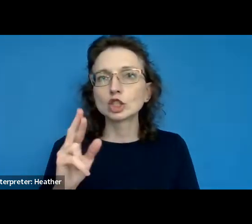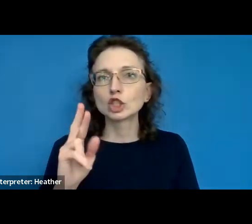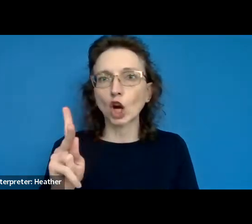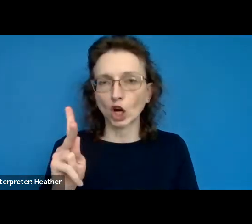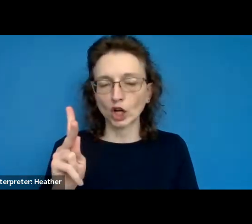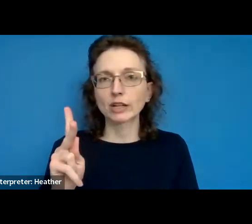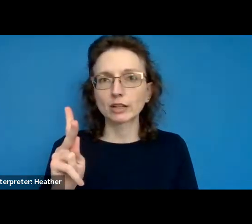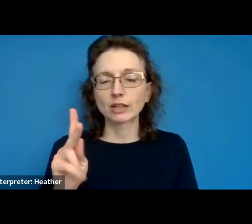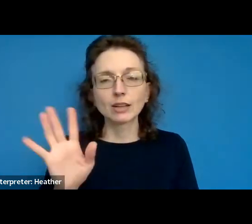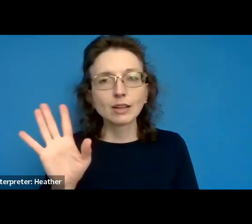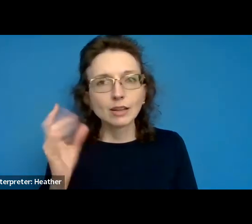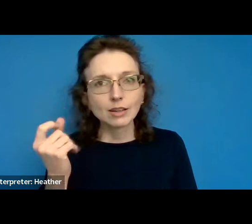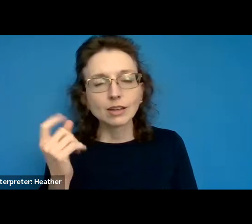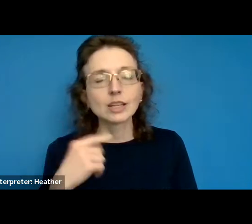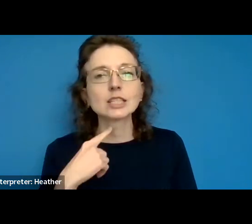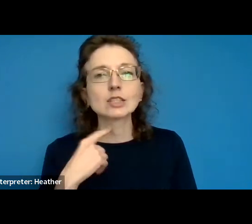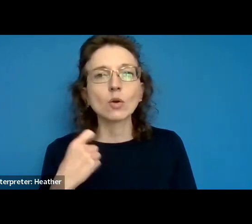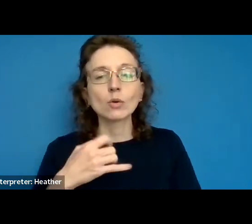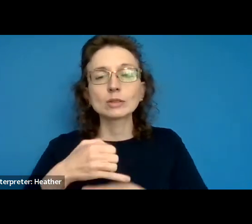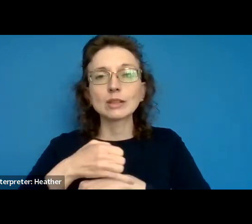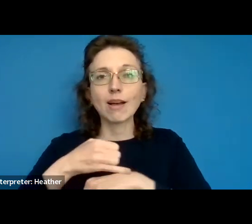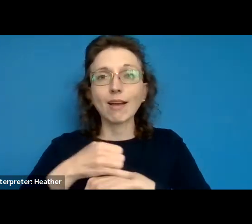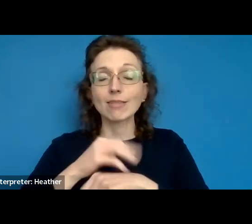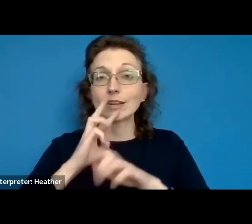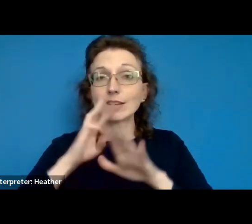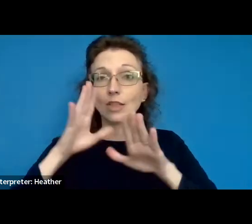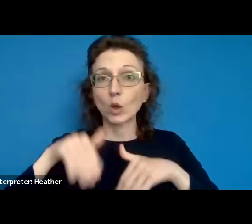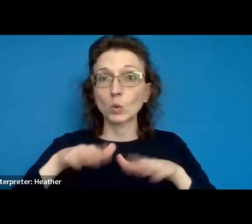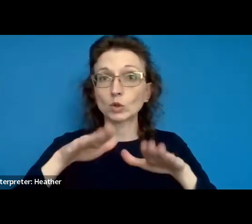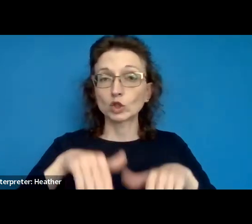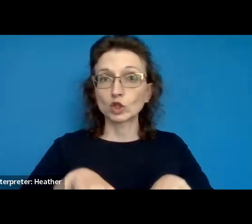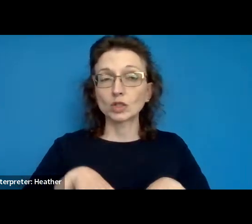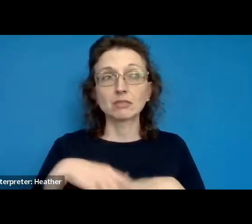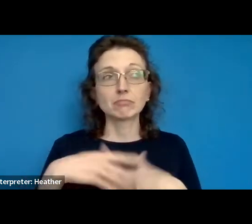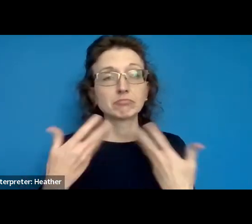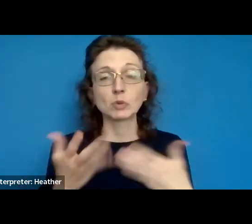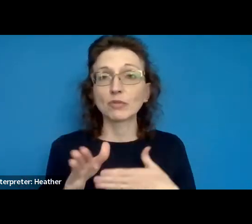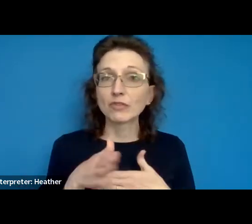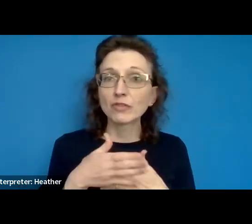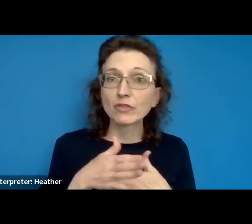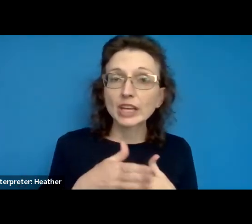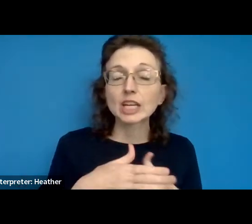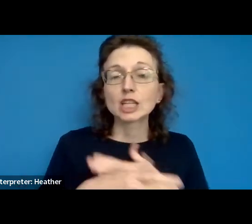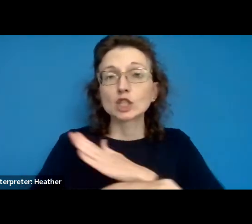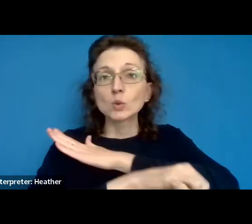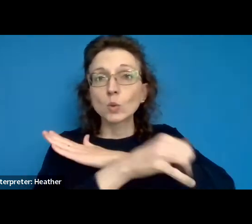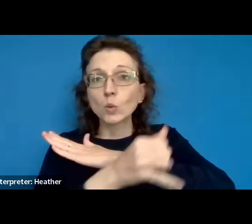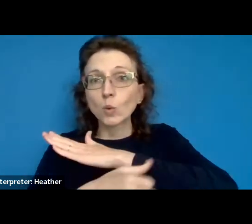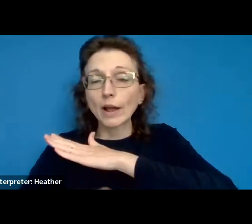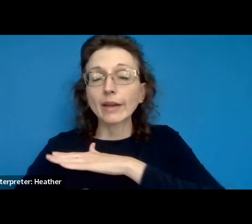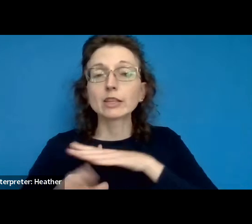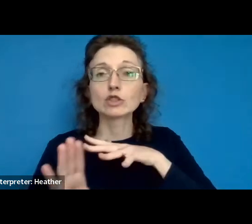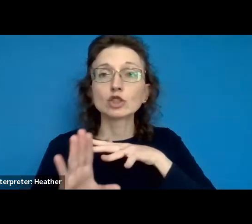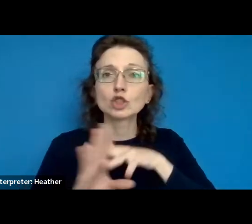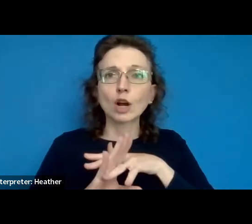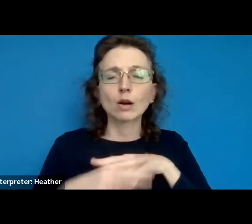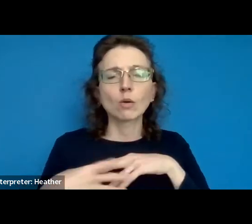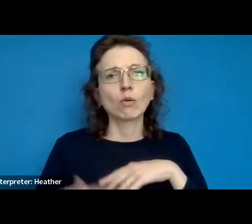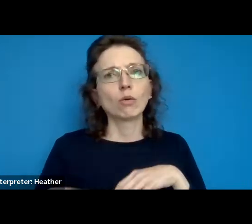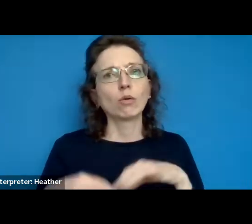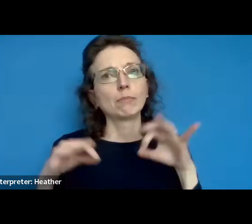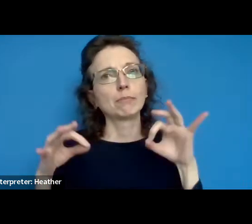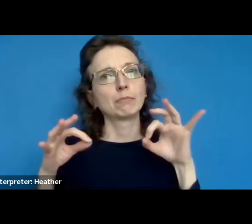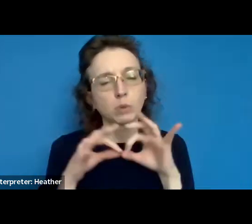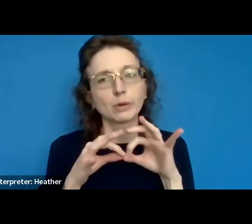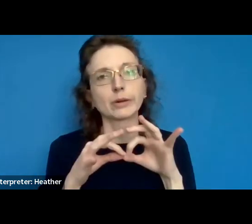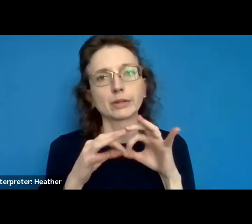Because Tonga is an island in the ocean, fish, whales, shark, they're so important, and they